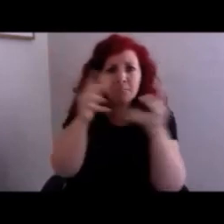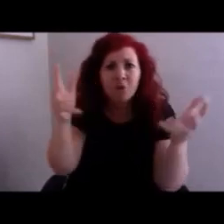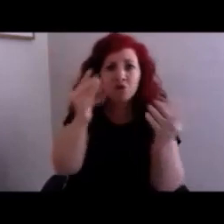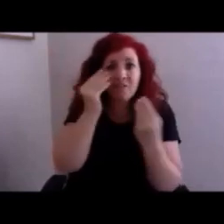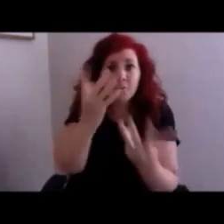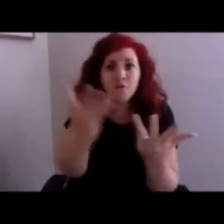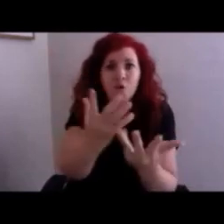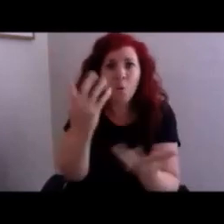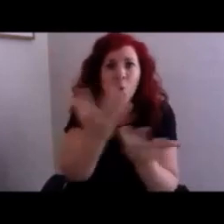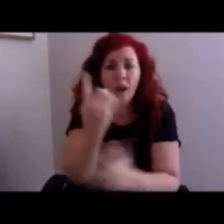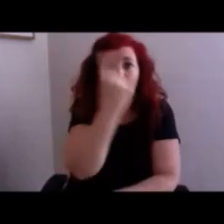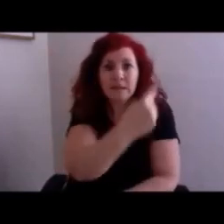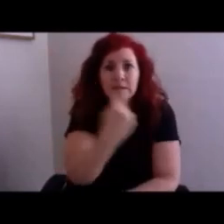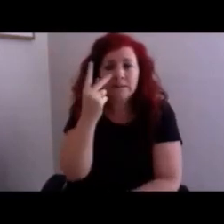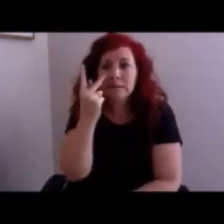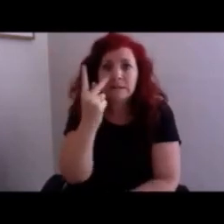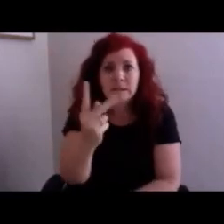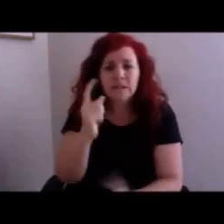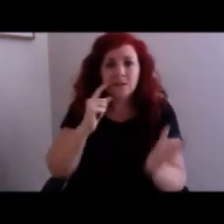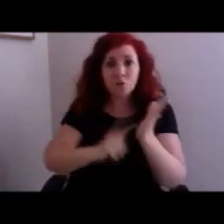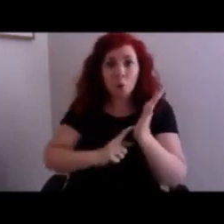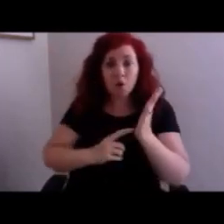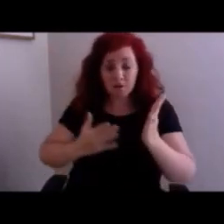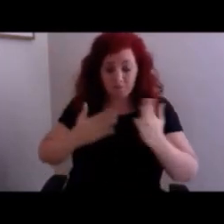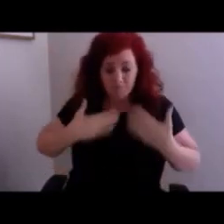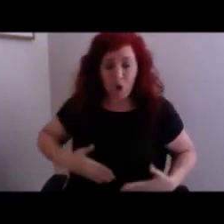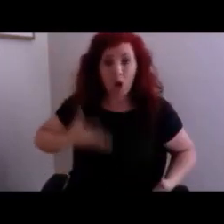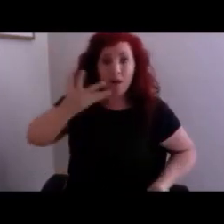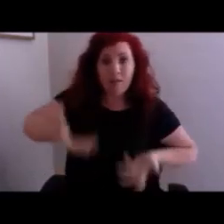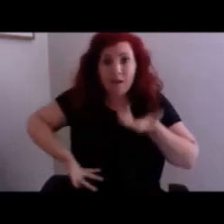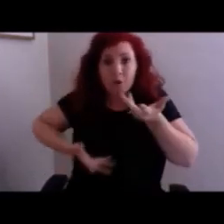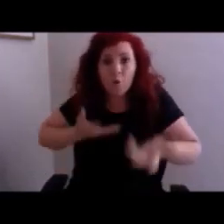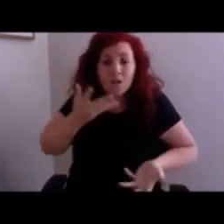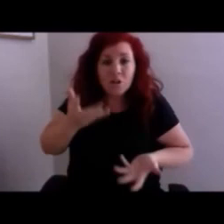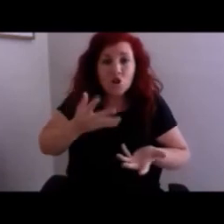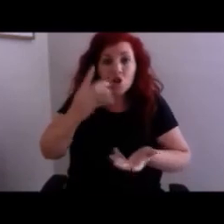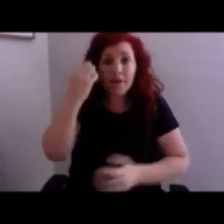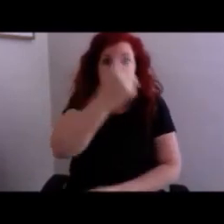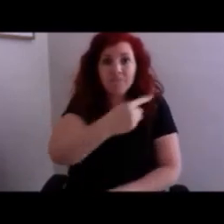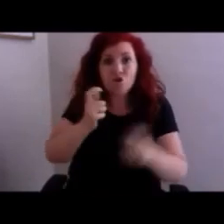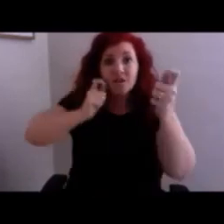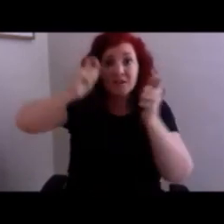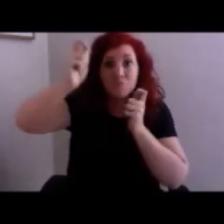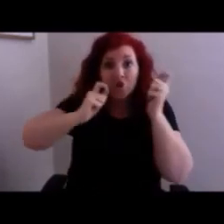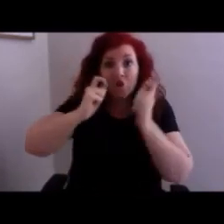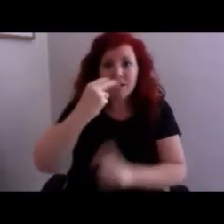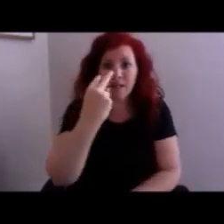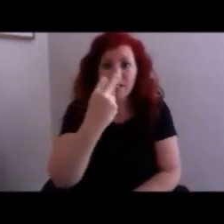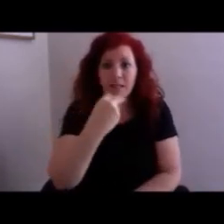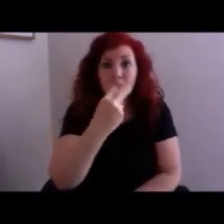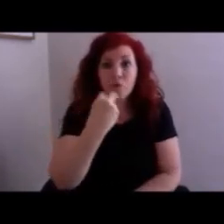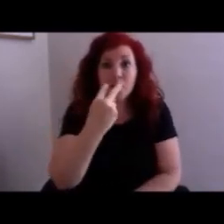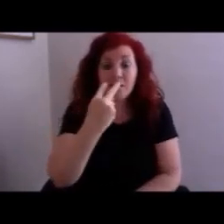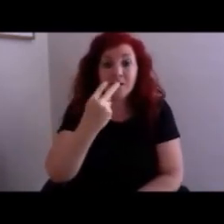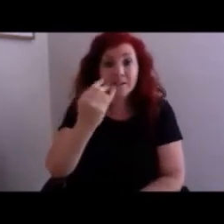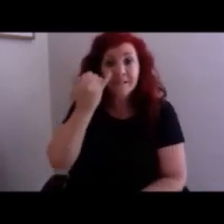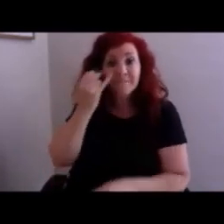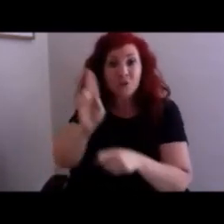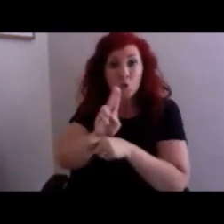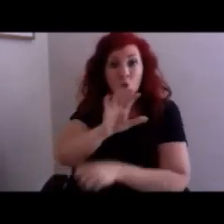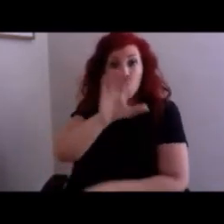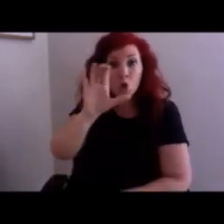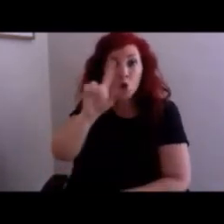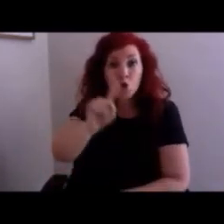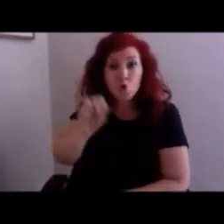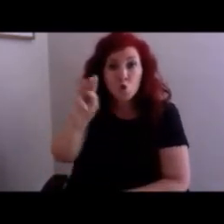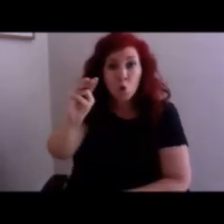see. Body language, facial expressions, and lip reading. Whenever I use Zoom or when